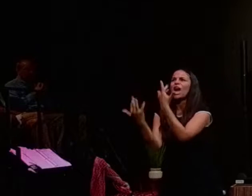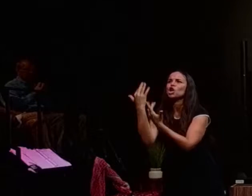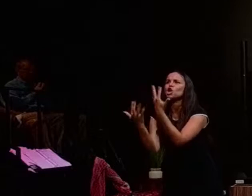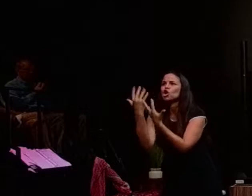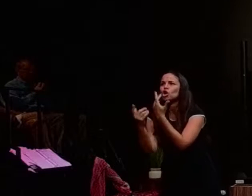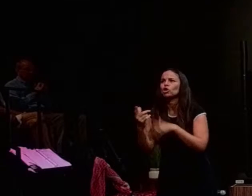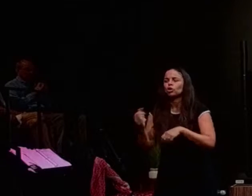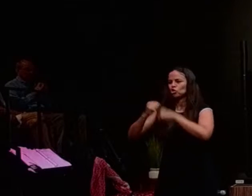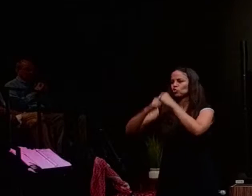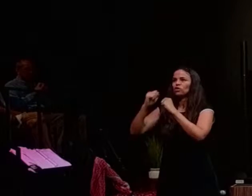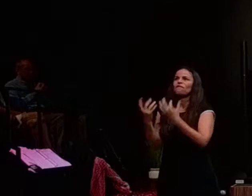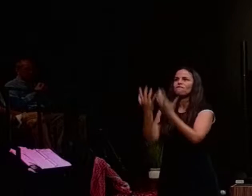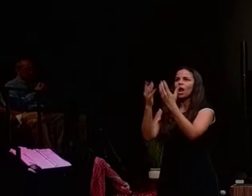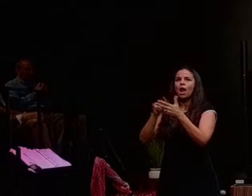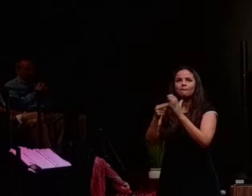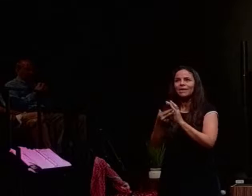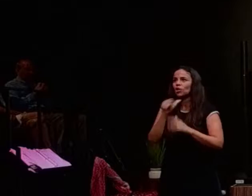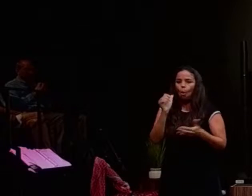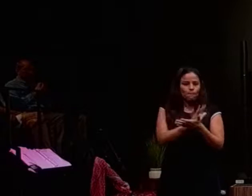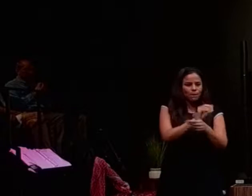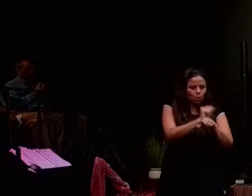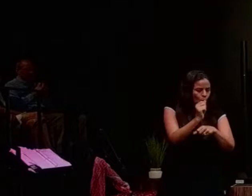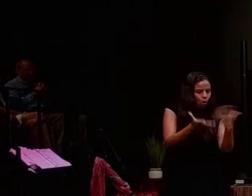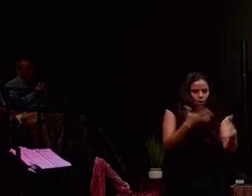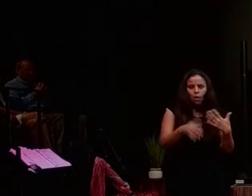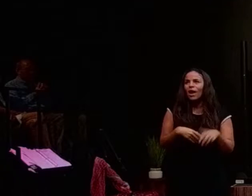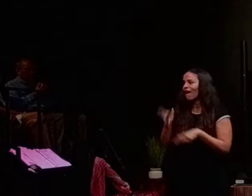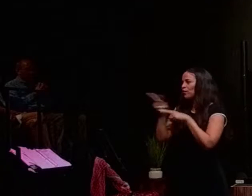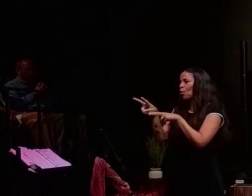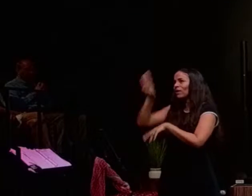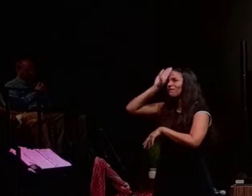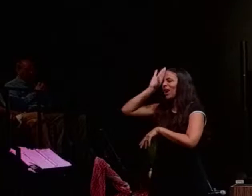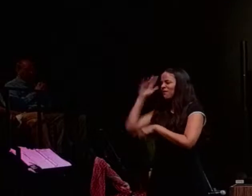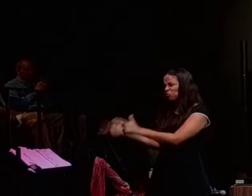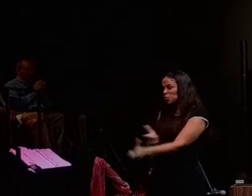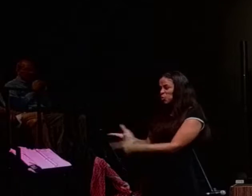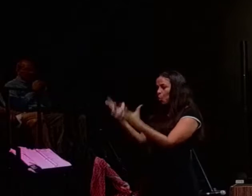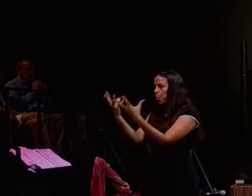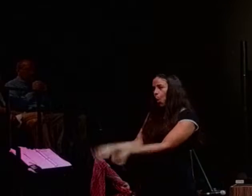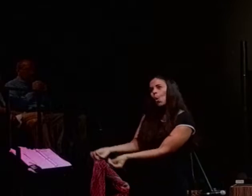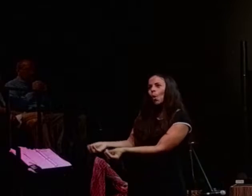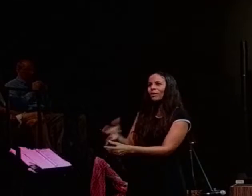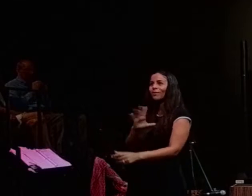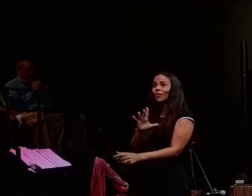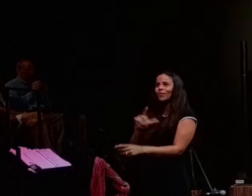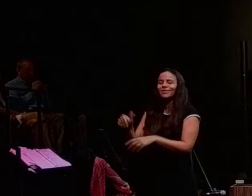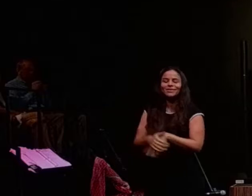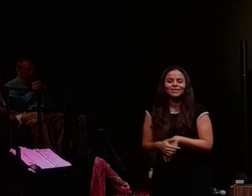great. Structure fires means no paperwork for me, and I get to watch the firefighter do some cool stuff, you know. So we're scooting that